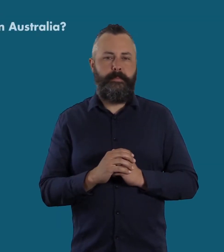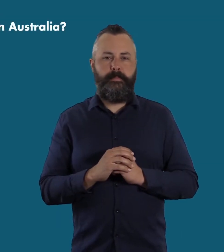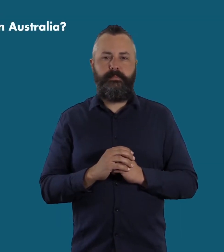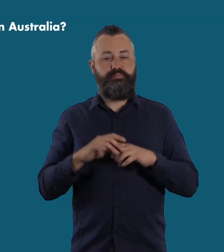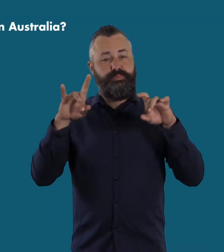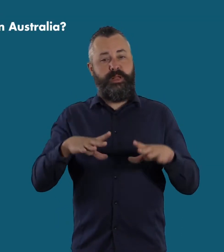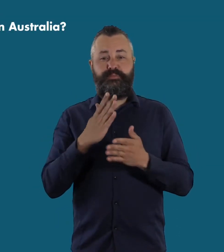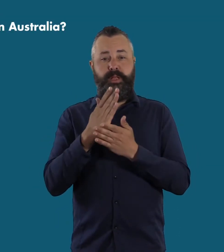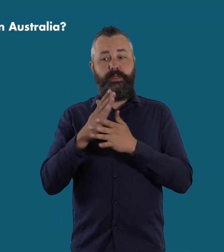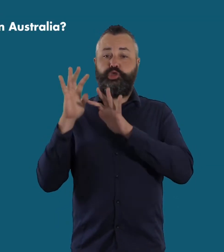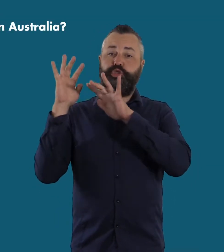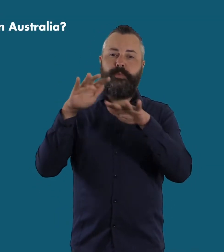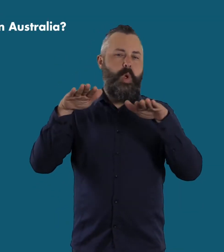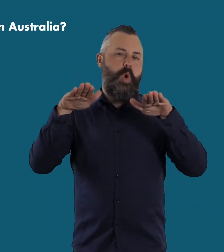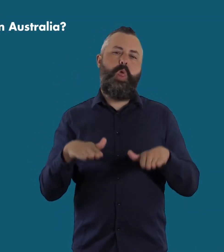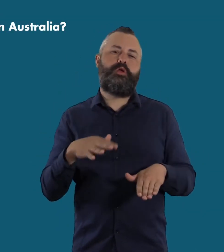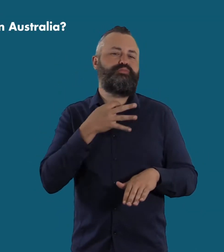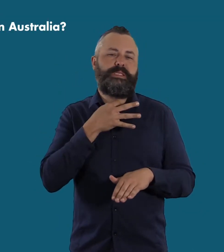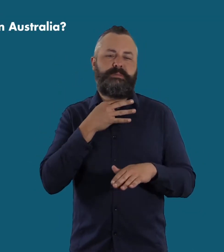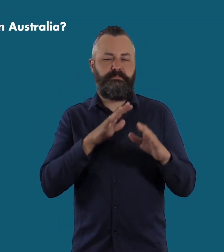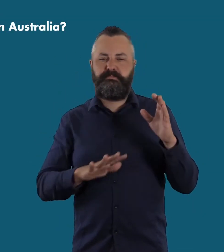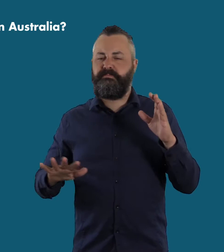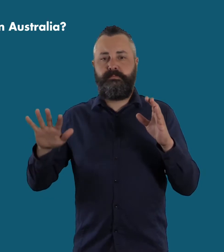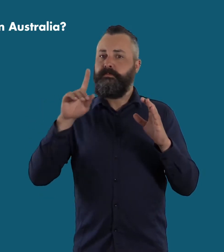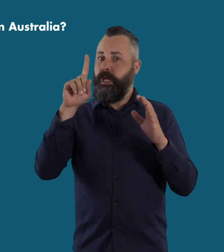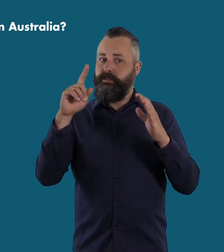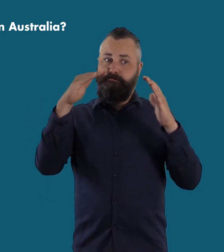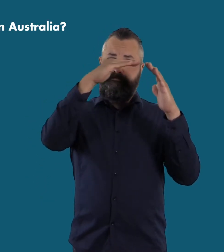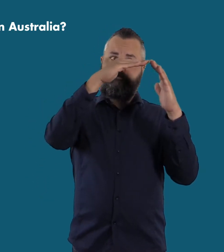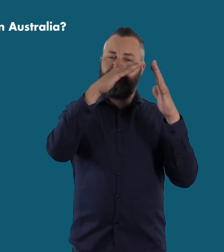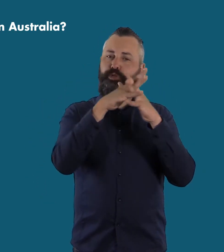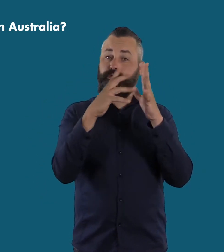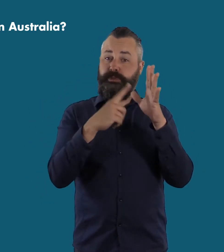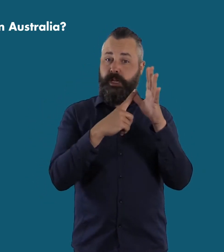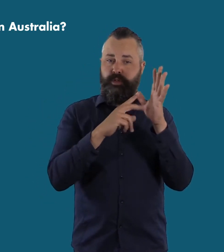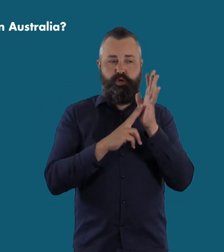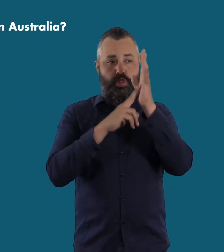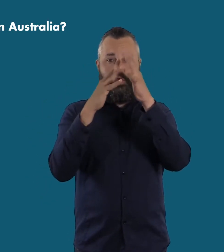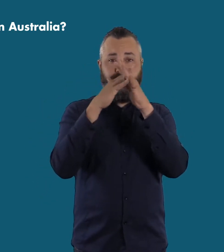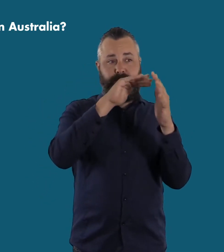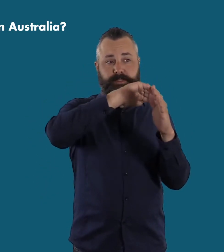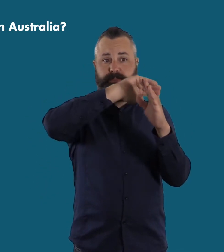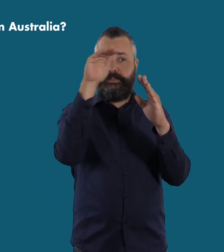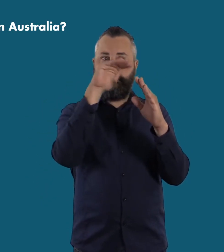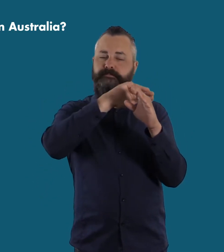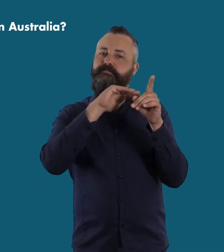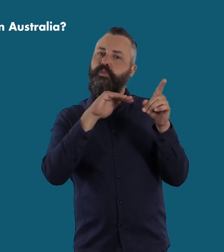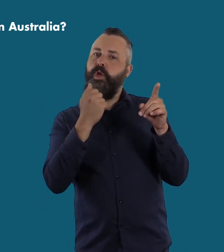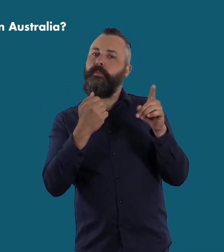The tsunami threat to Australia varies from relatively low for the most of our coastline to moderate on